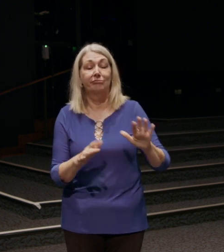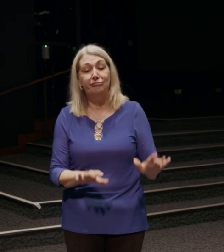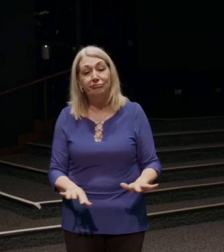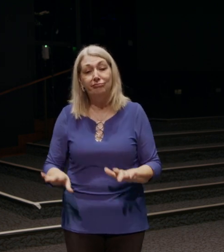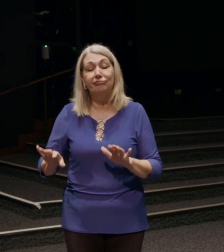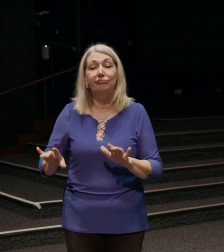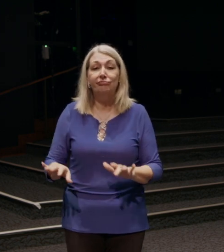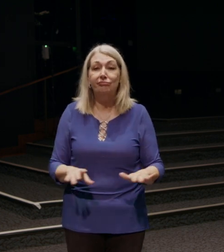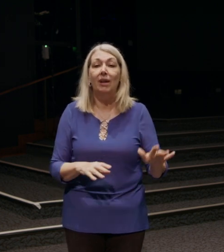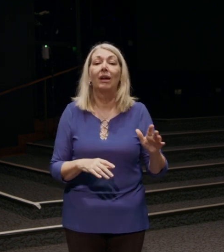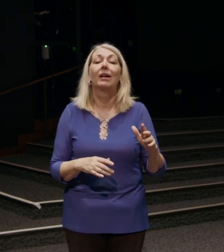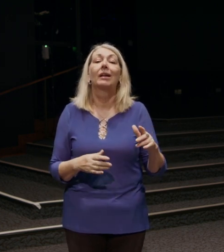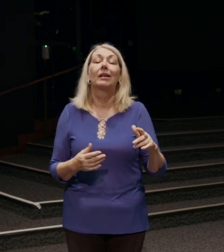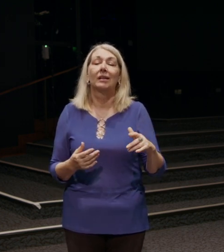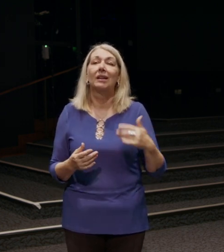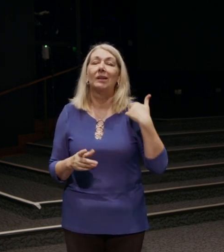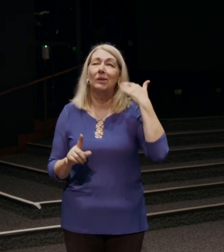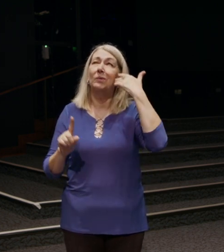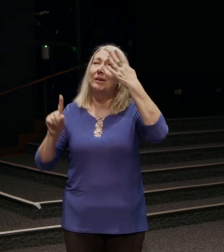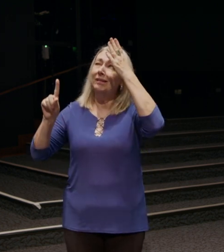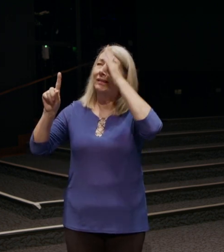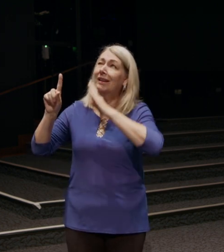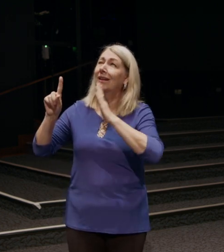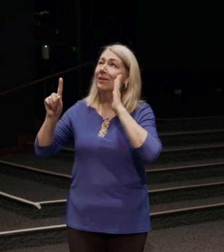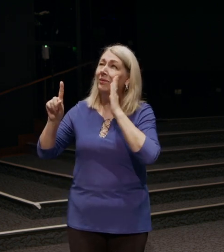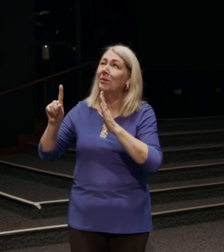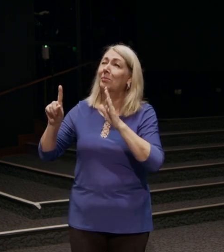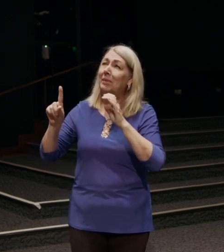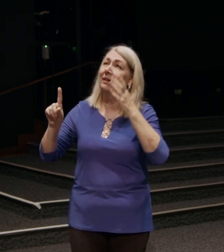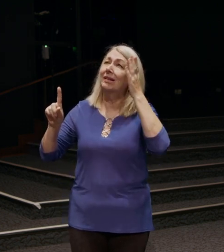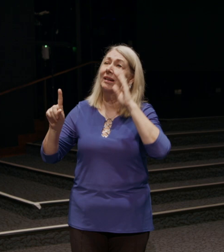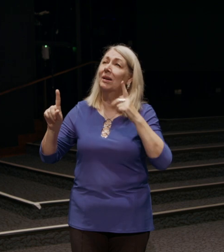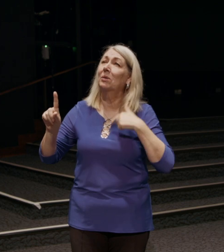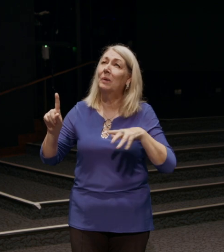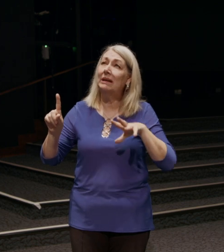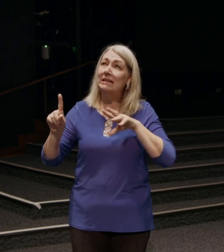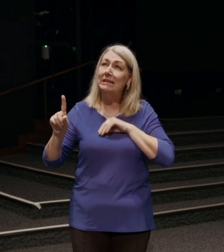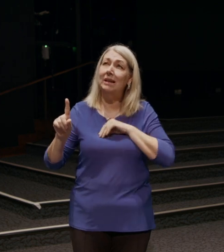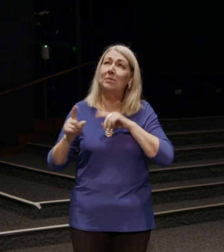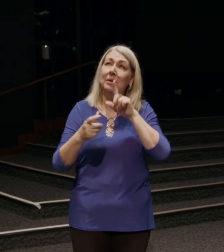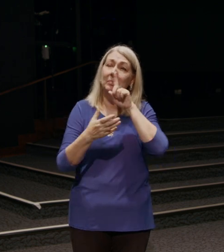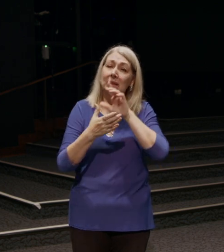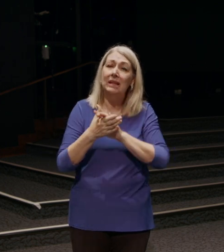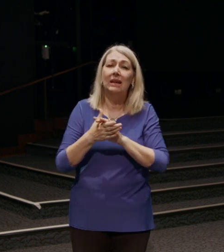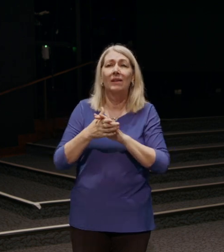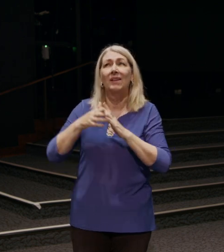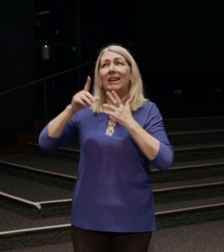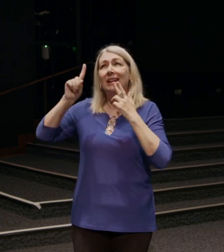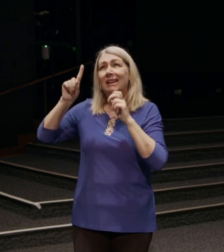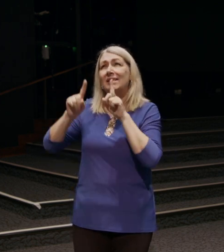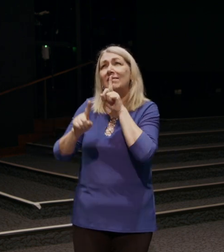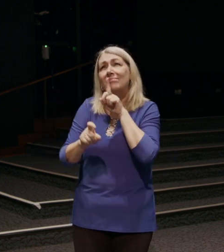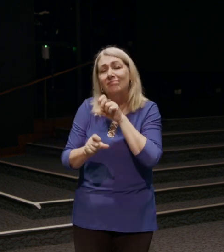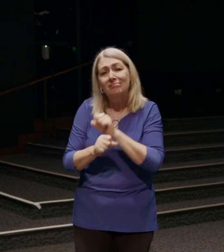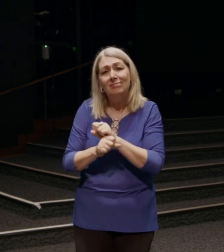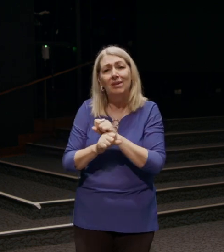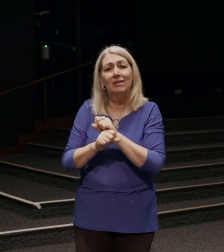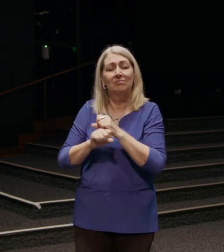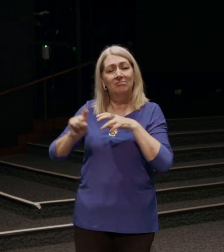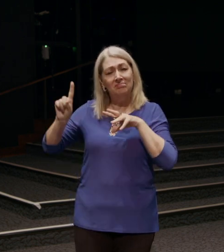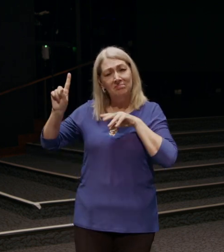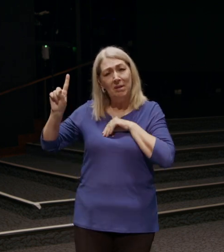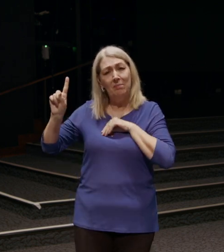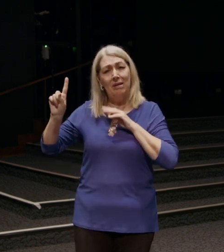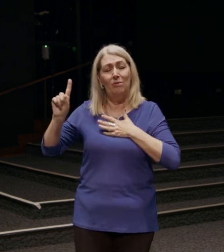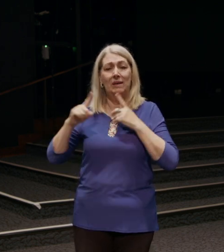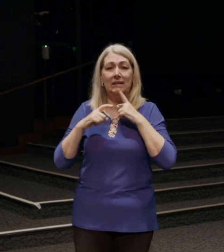I know that today God is going to be God, but can we accept the fact and believe that he is who he says he is? And once we get into this song, once